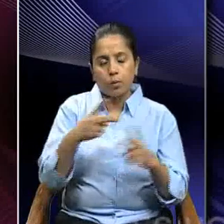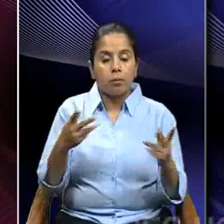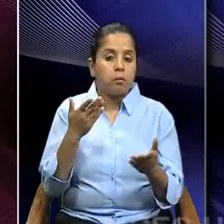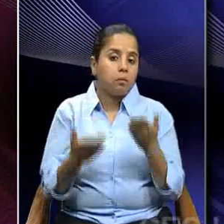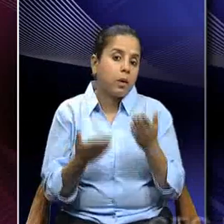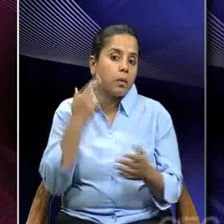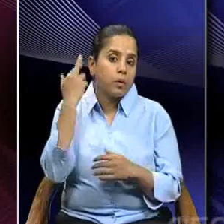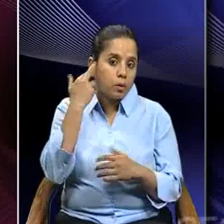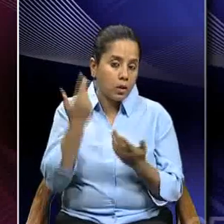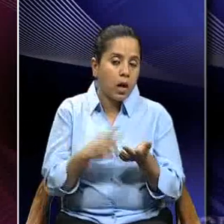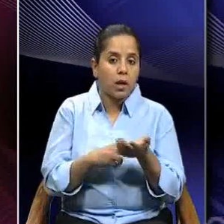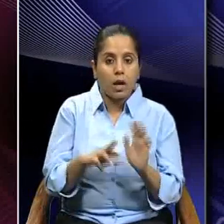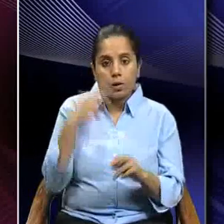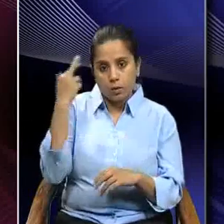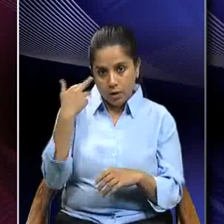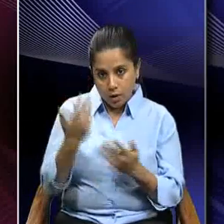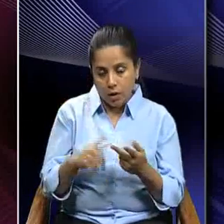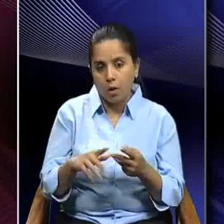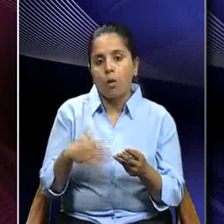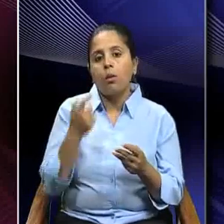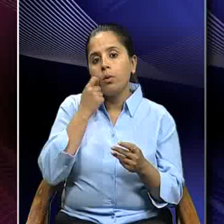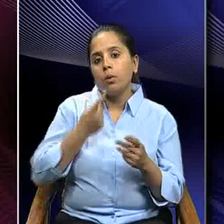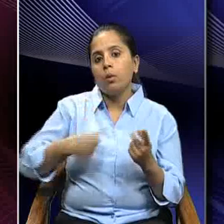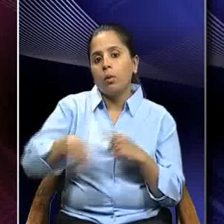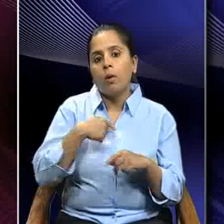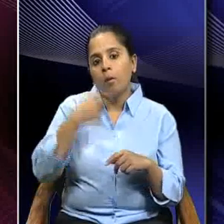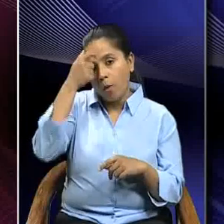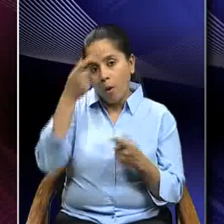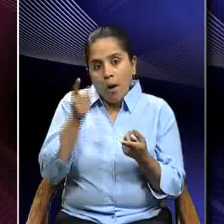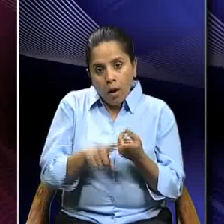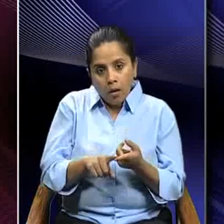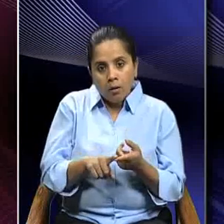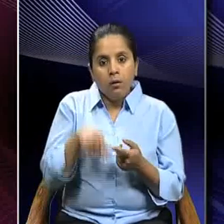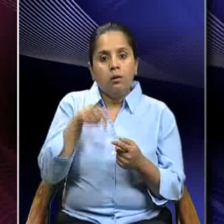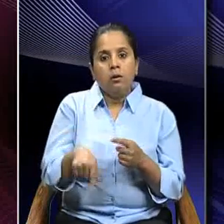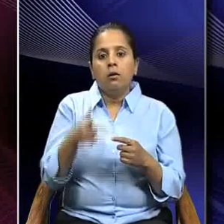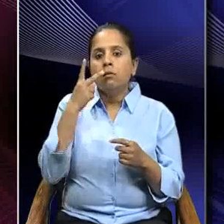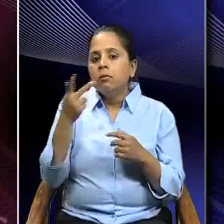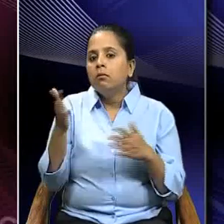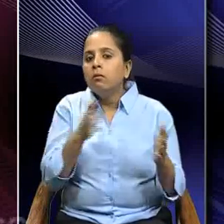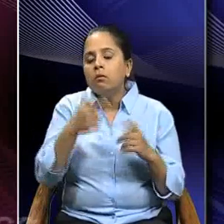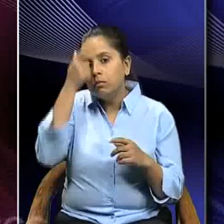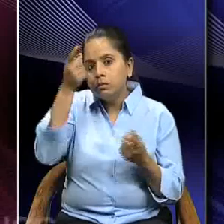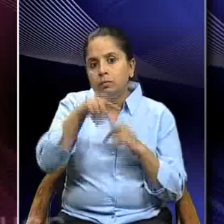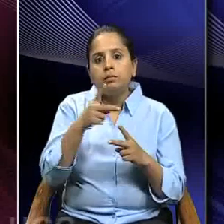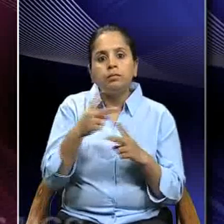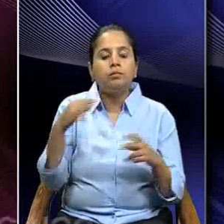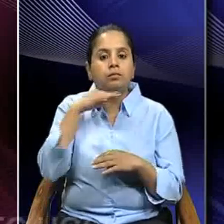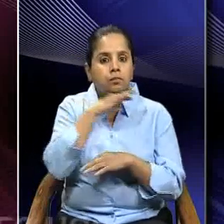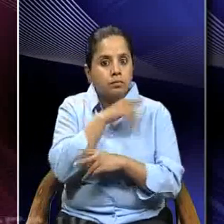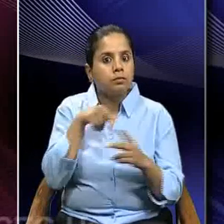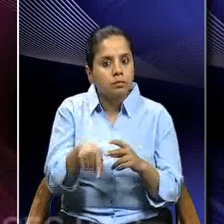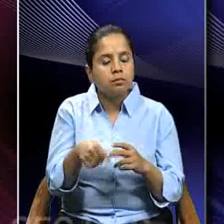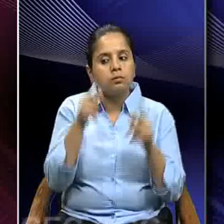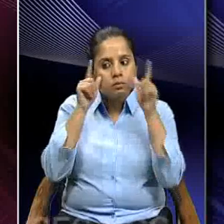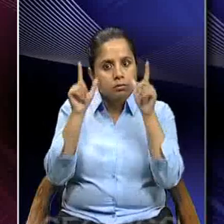of natural causes or because of human interventions, the pollution in varying form is witnessed. We start